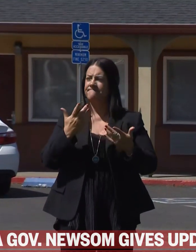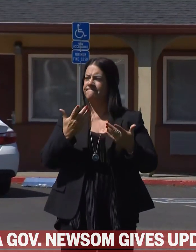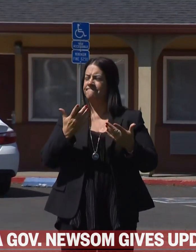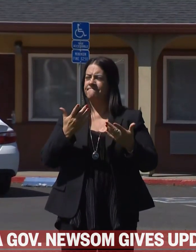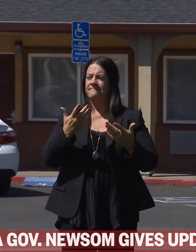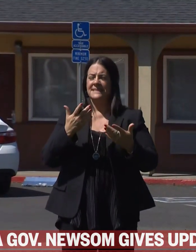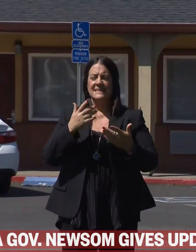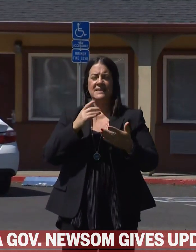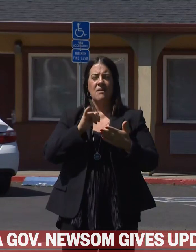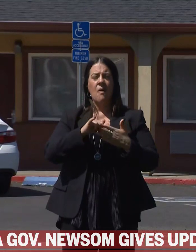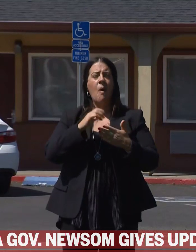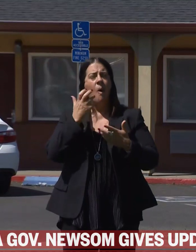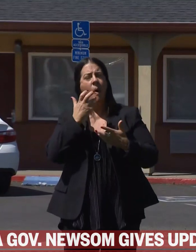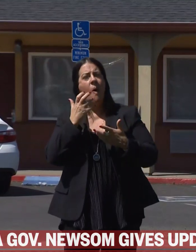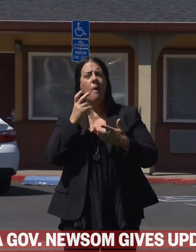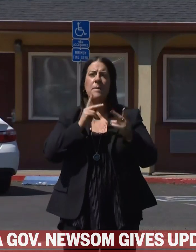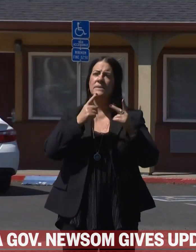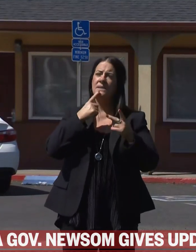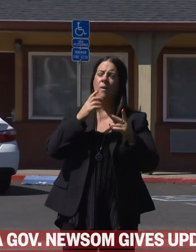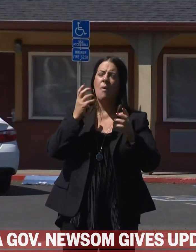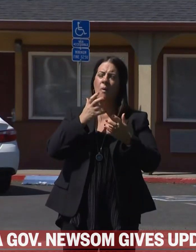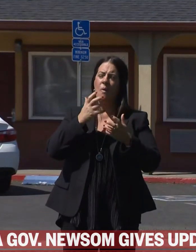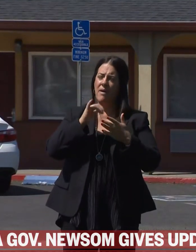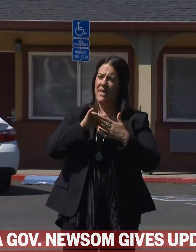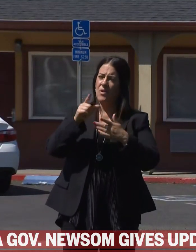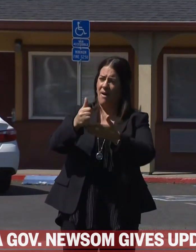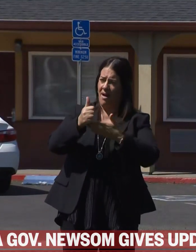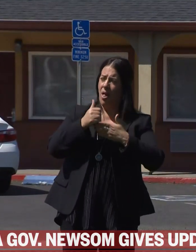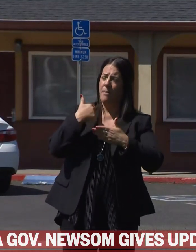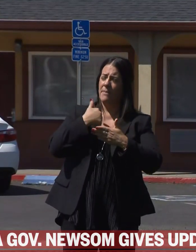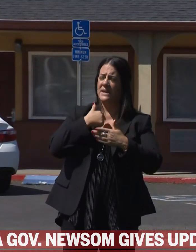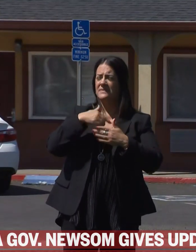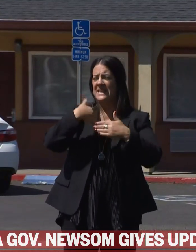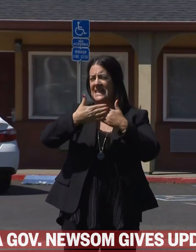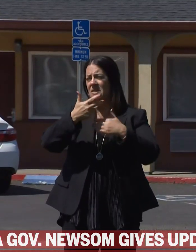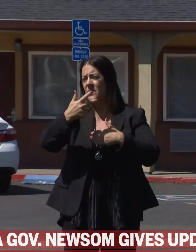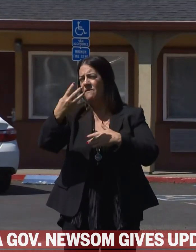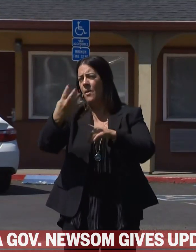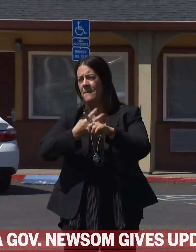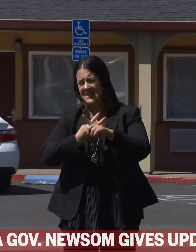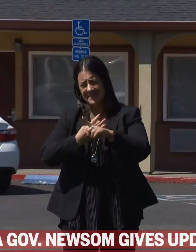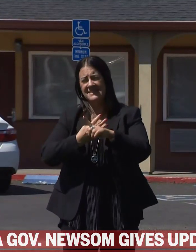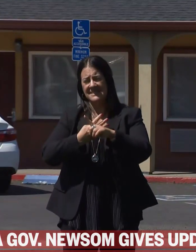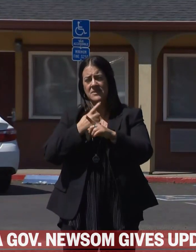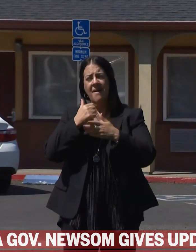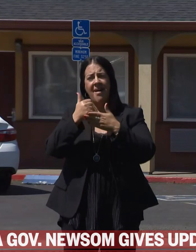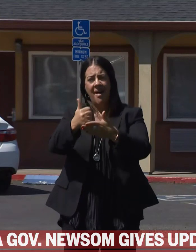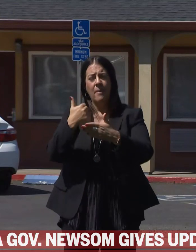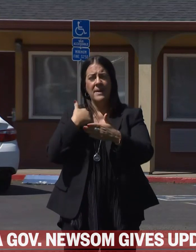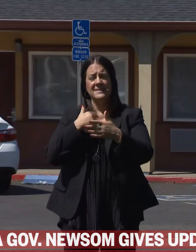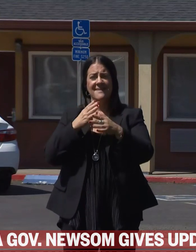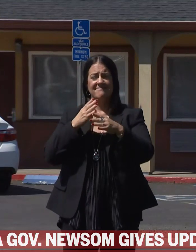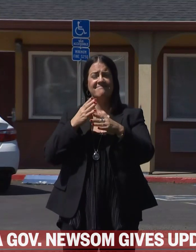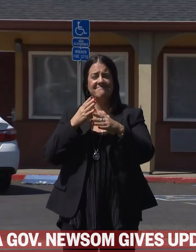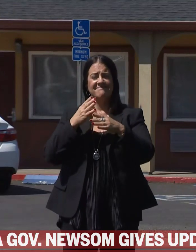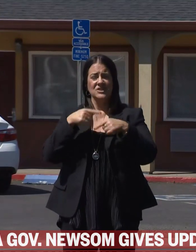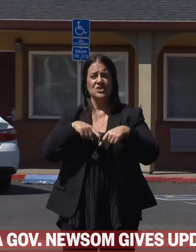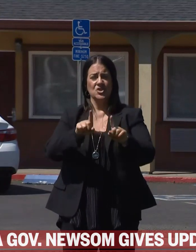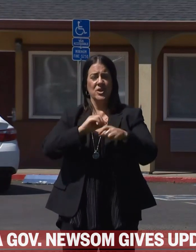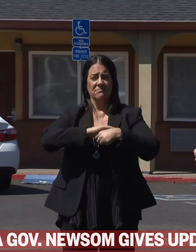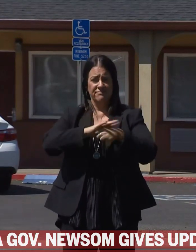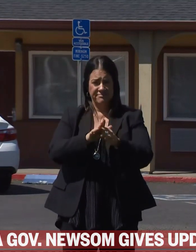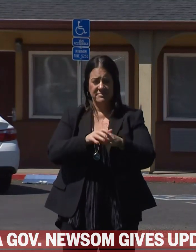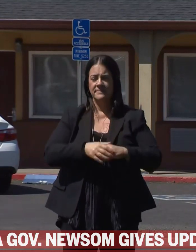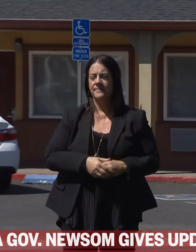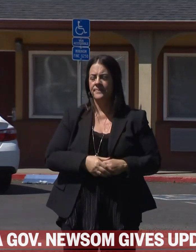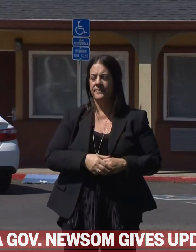this is wonderful to help us for 3-4 months to get us through this crisis. But what happens after that? If you're a county leader, you're